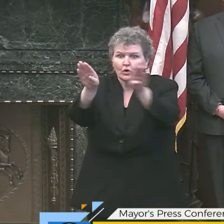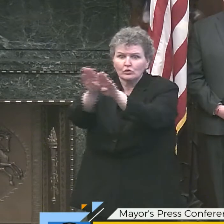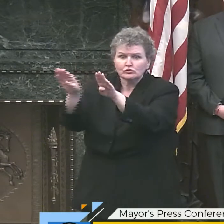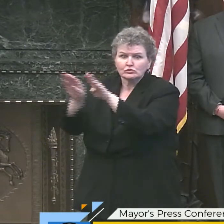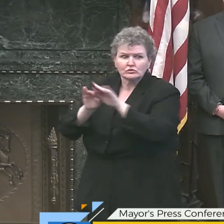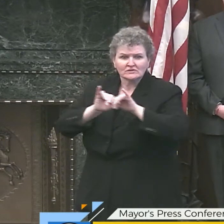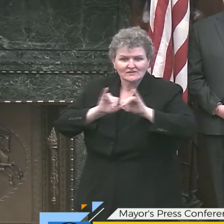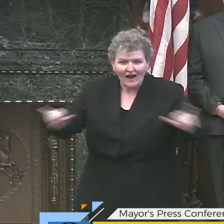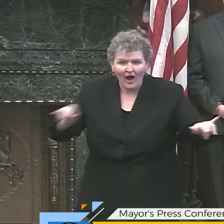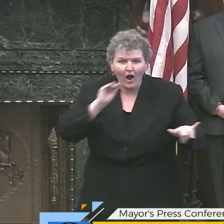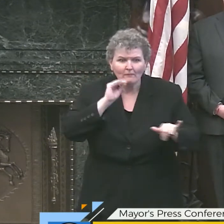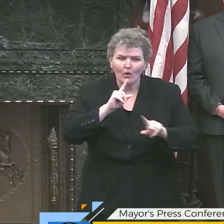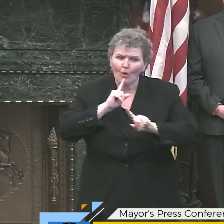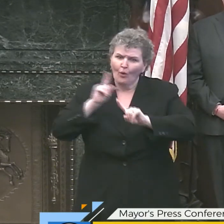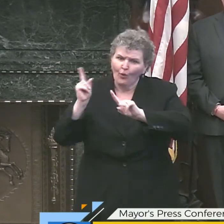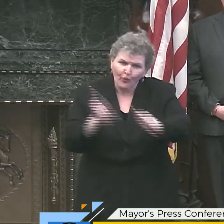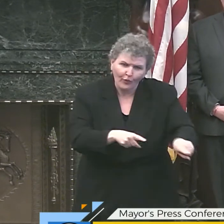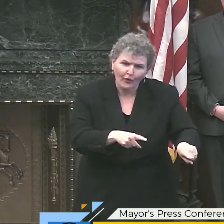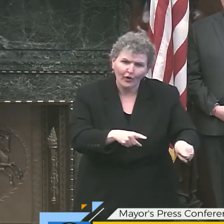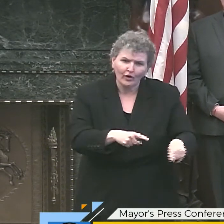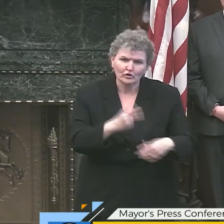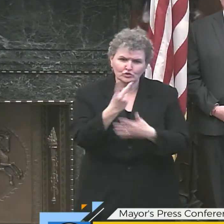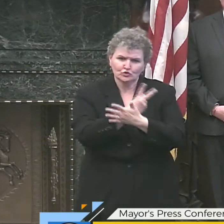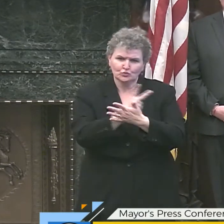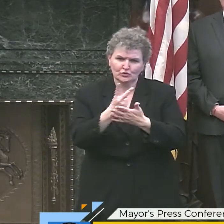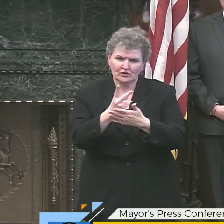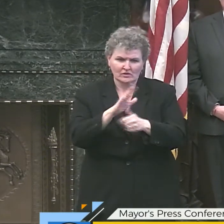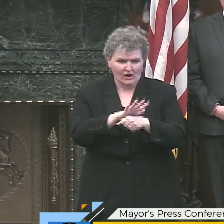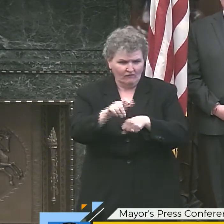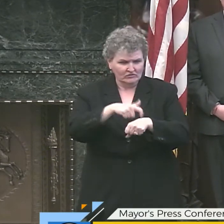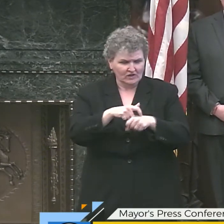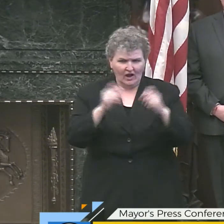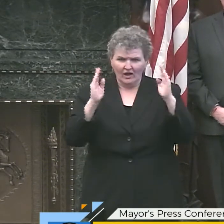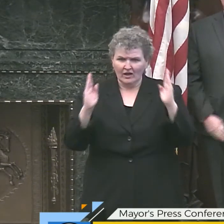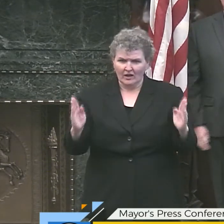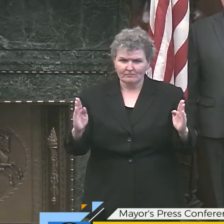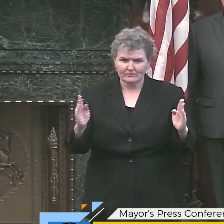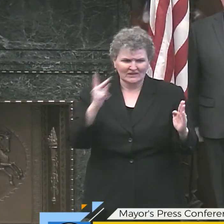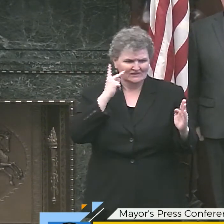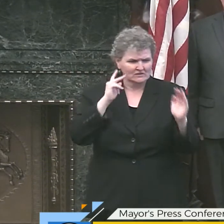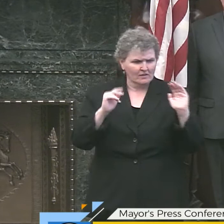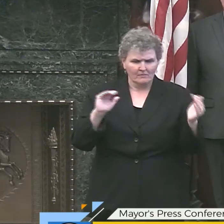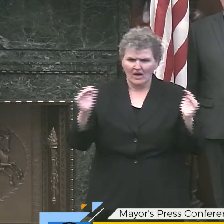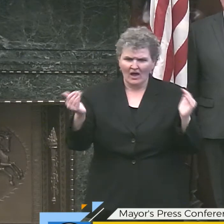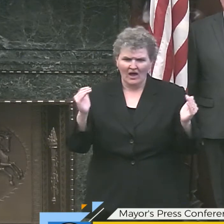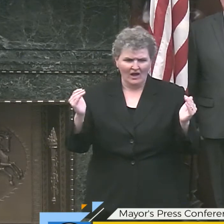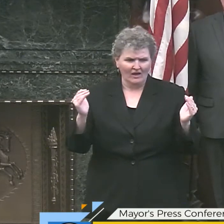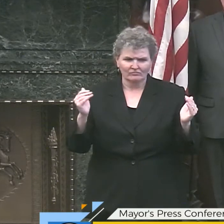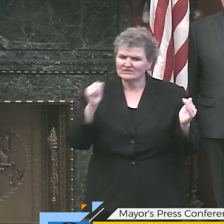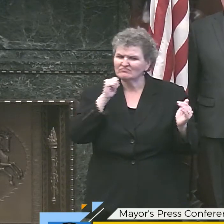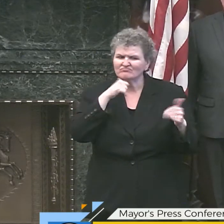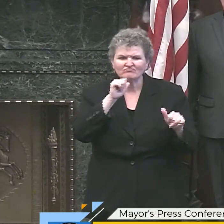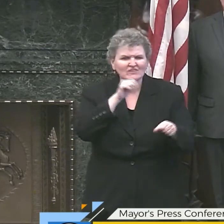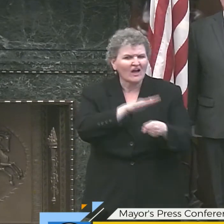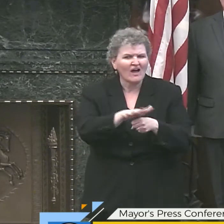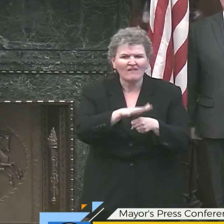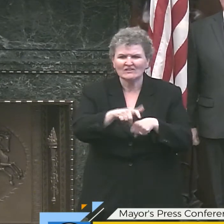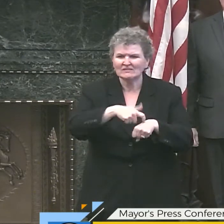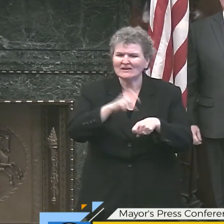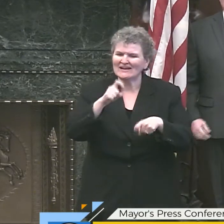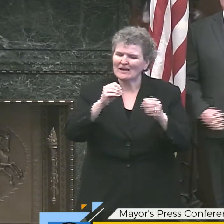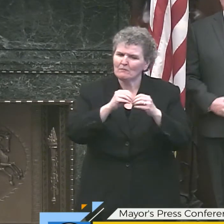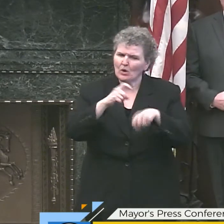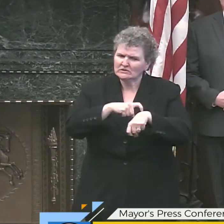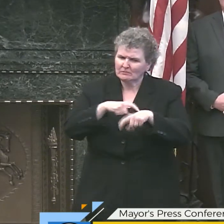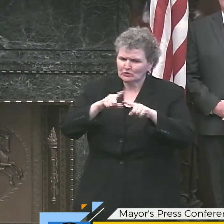clear. And 2 weeks is not enough time to see what the impact of that is. We're going to be watching this closely, but it's too early to say.